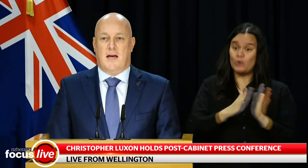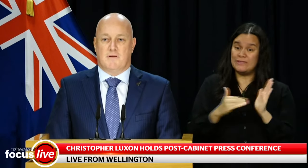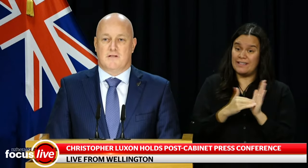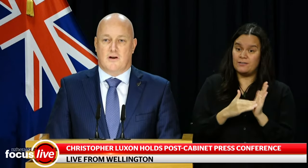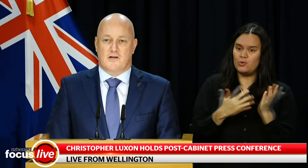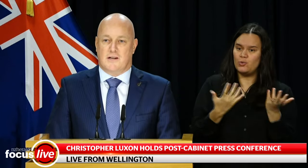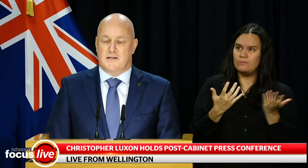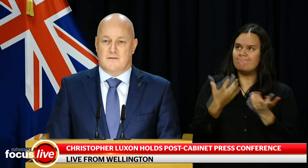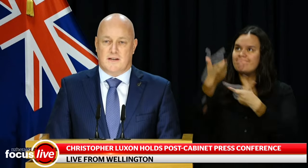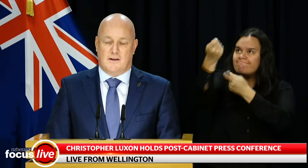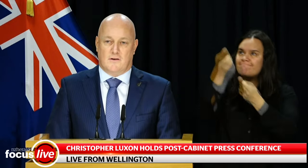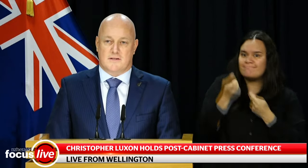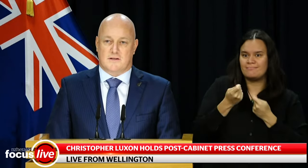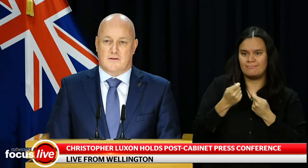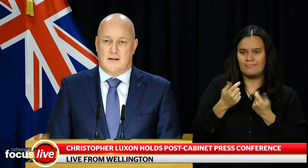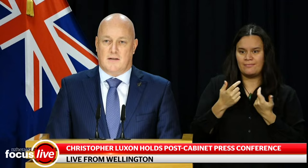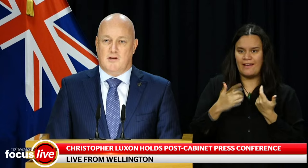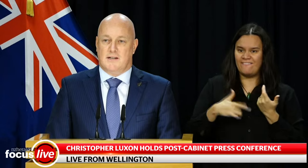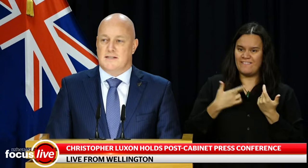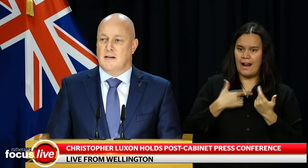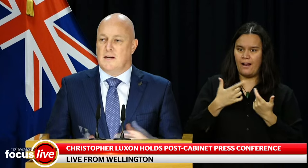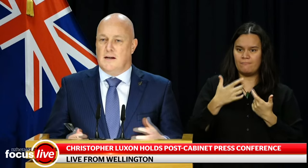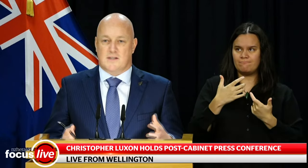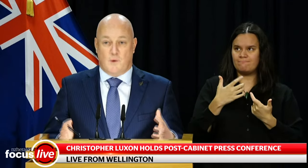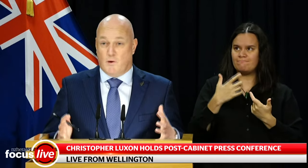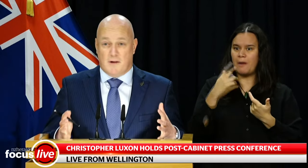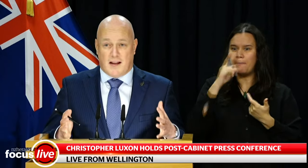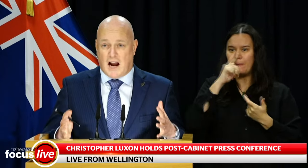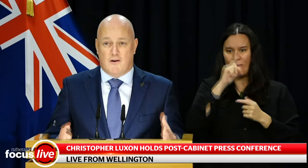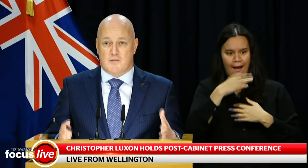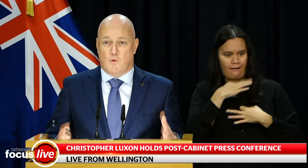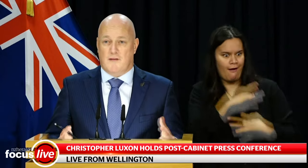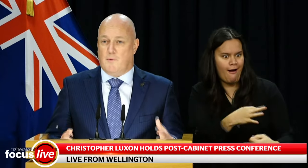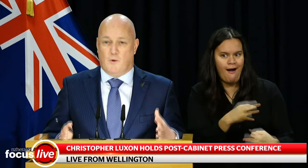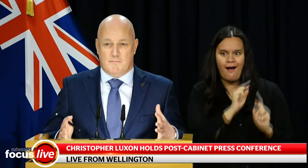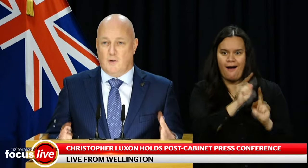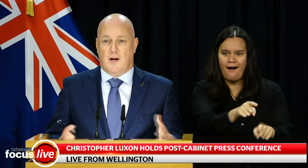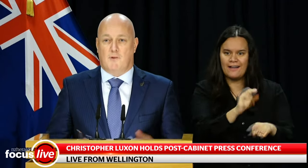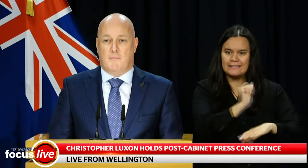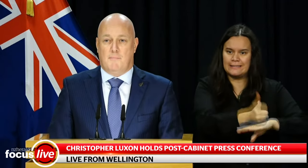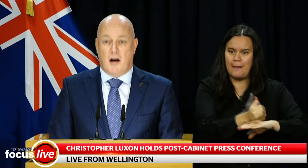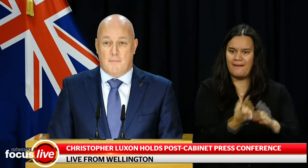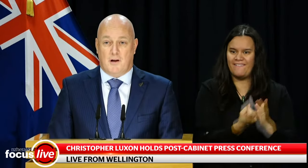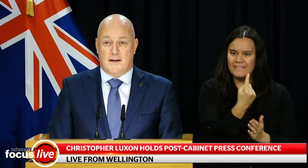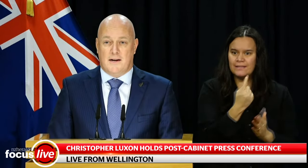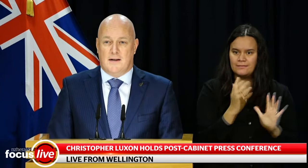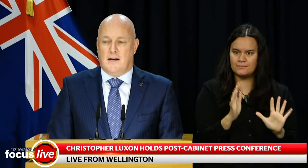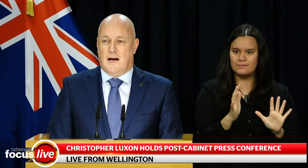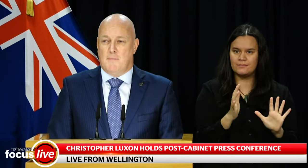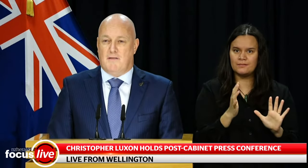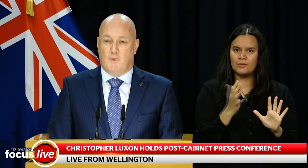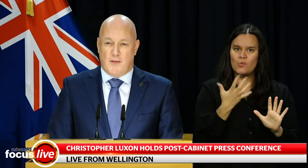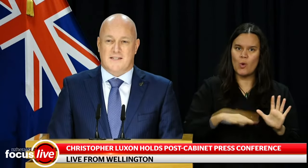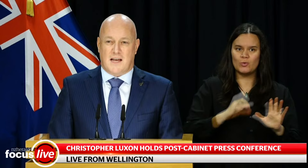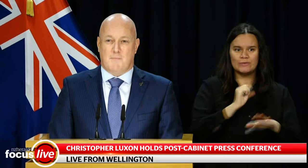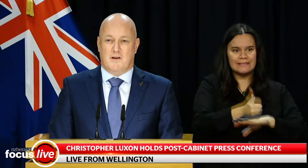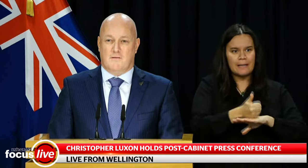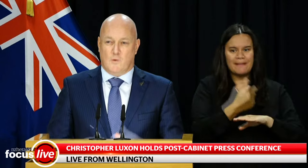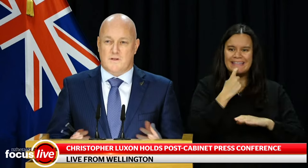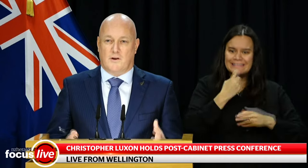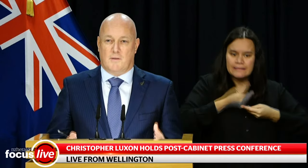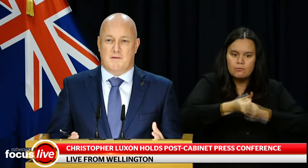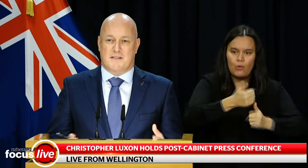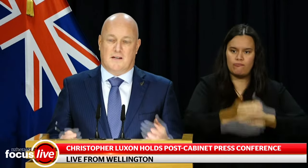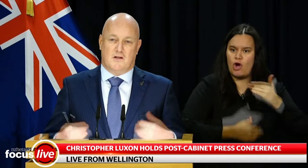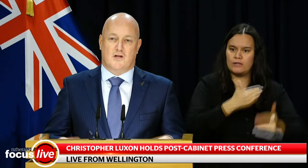fantastic when they happen socially, as you've seen across our communities. So we want to encourage more of that. We want to build out a proper pipeline. But for that to happen,